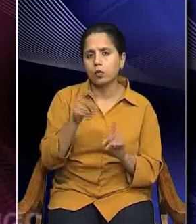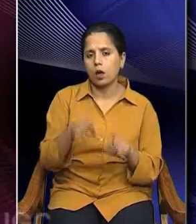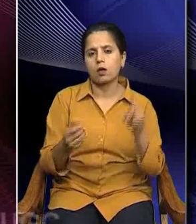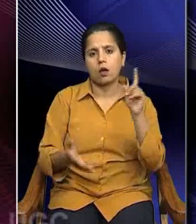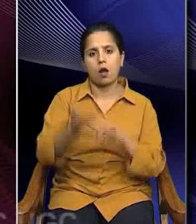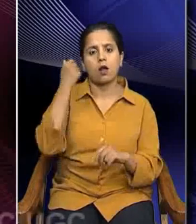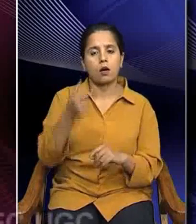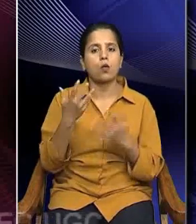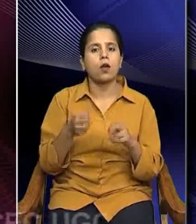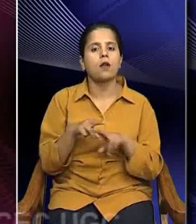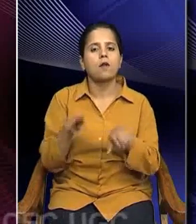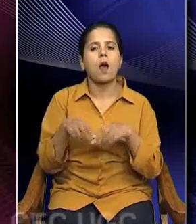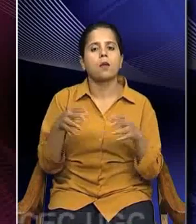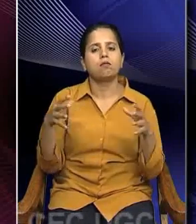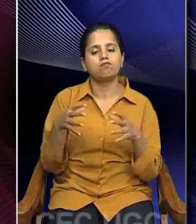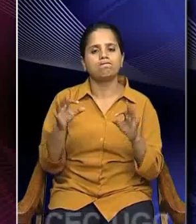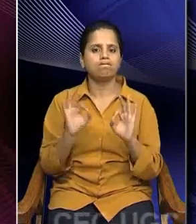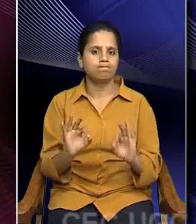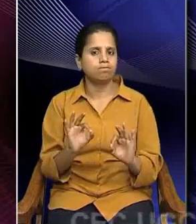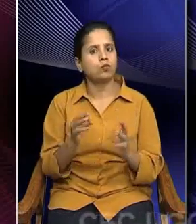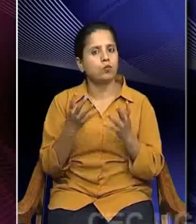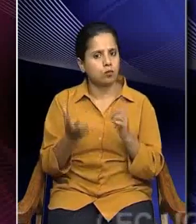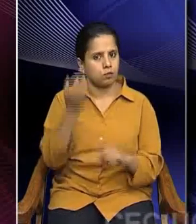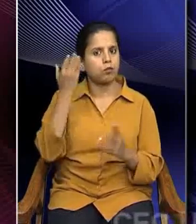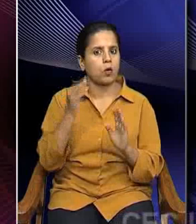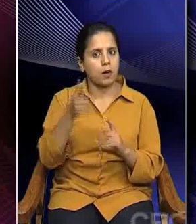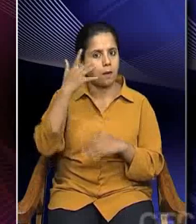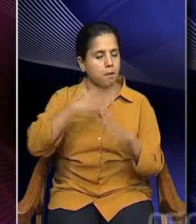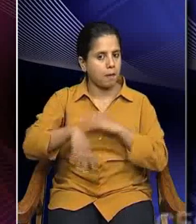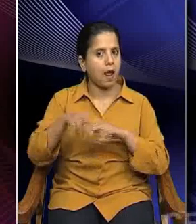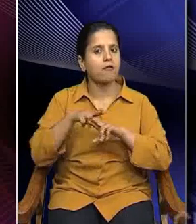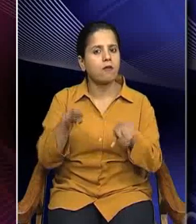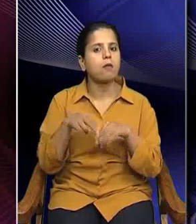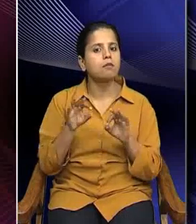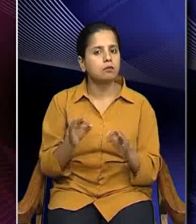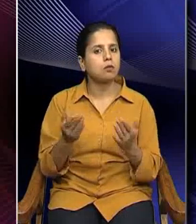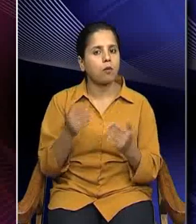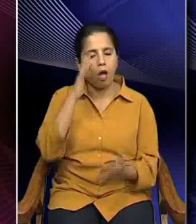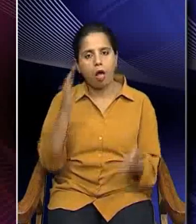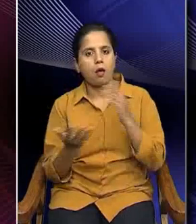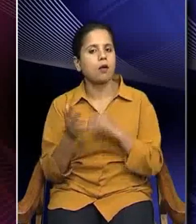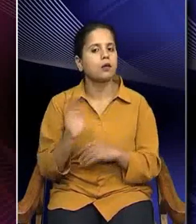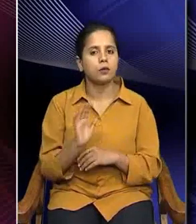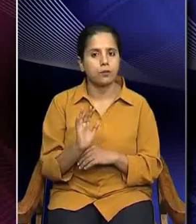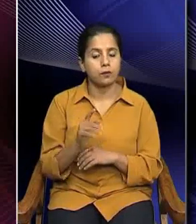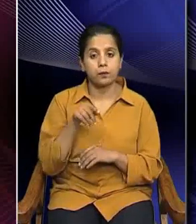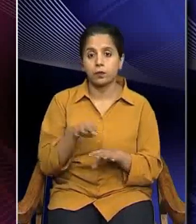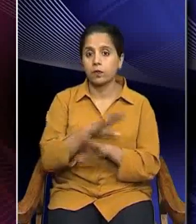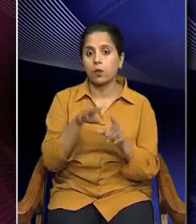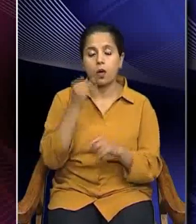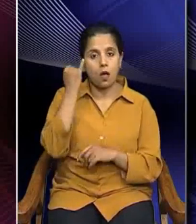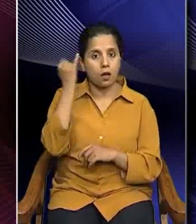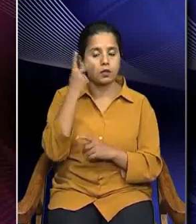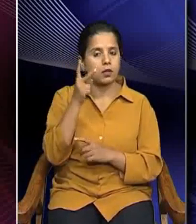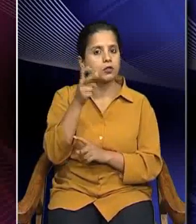the desired family size and you can achieve the planned family. So that is the whole idea of transition